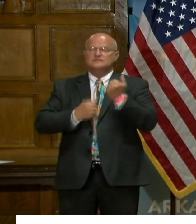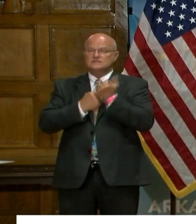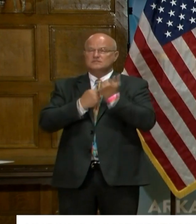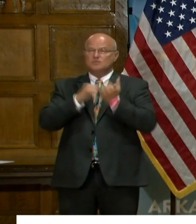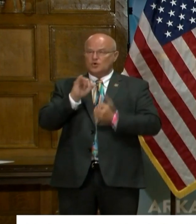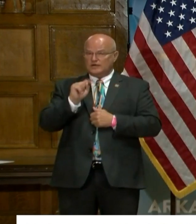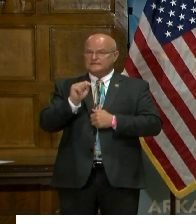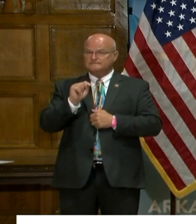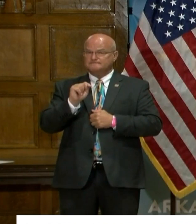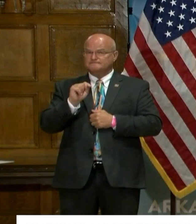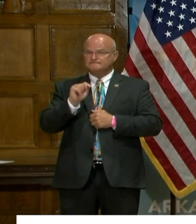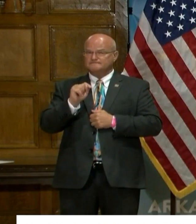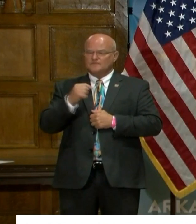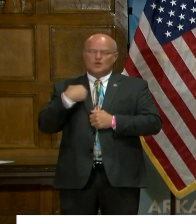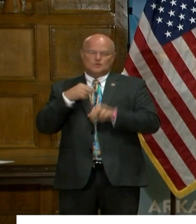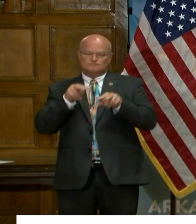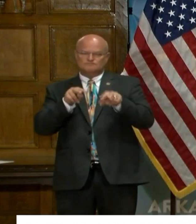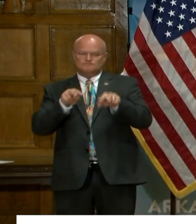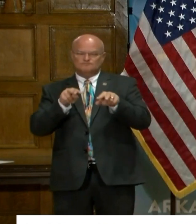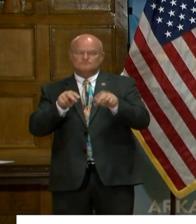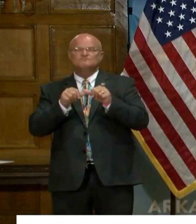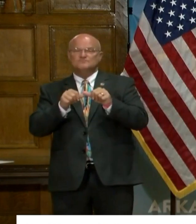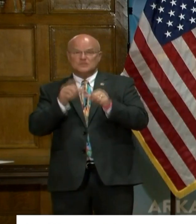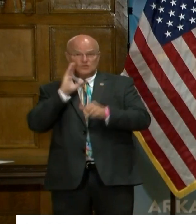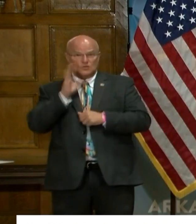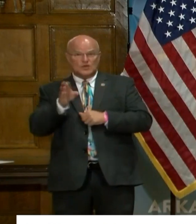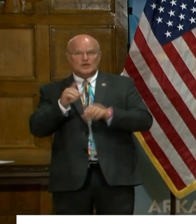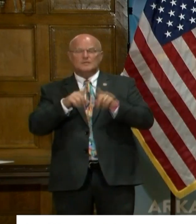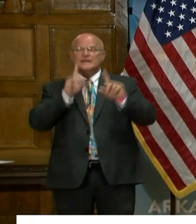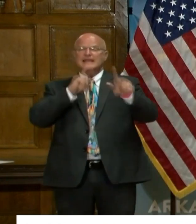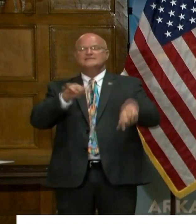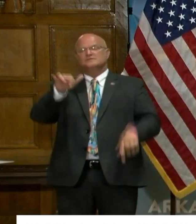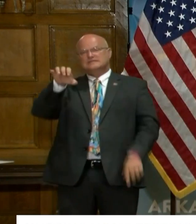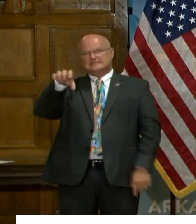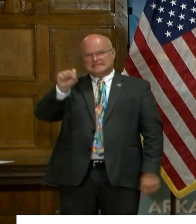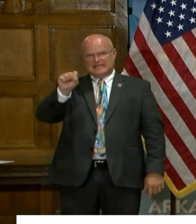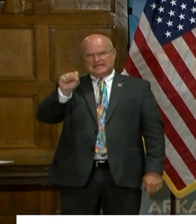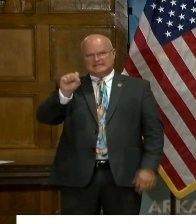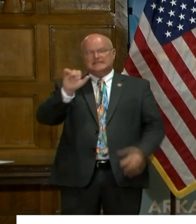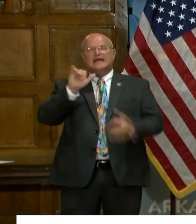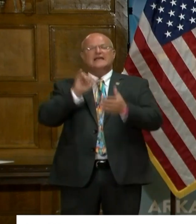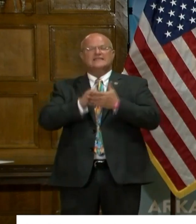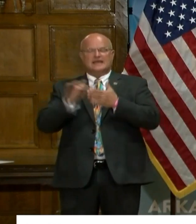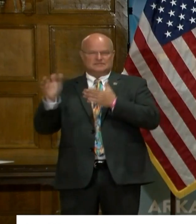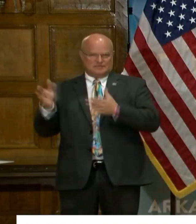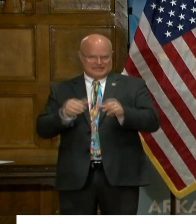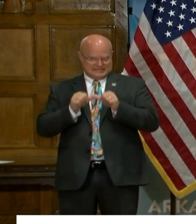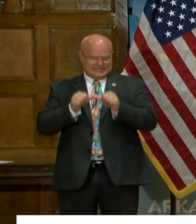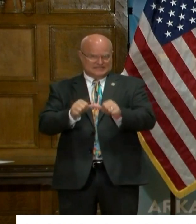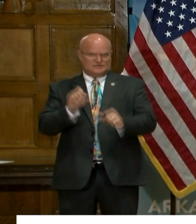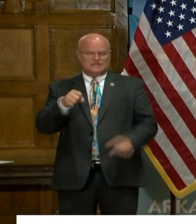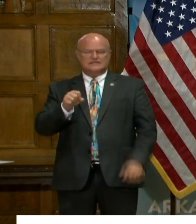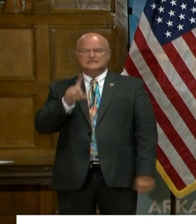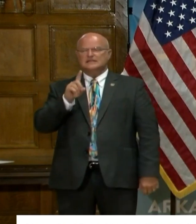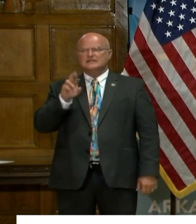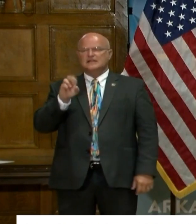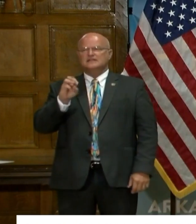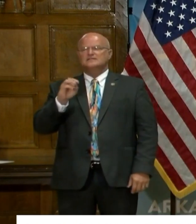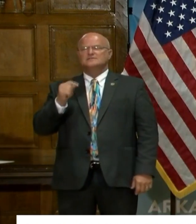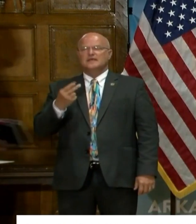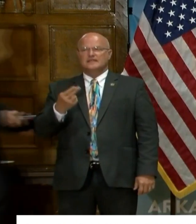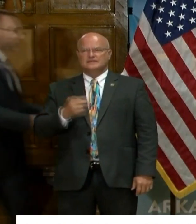support it. We'll watch it, and we'll continue to, but the answer is yes, that does plan to continue on. Dr.